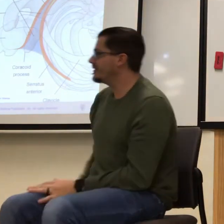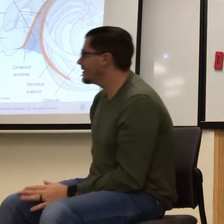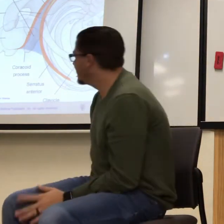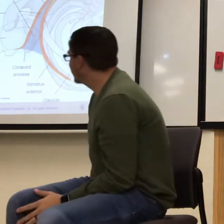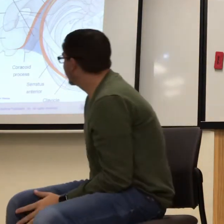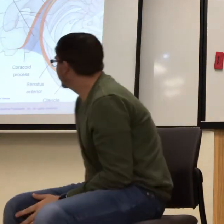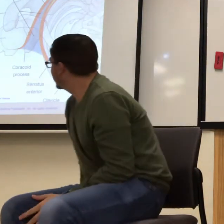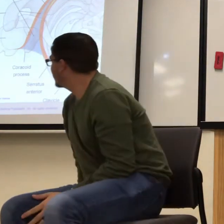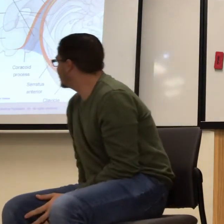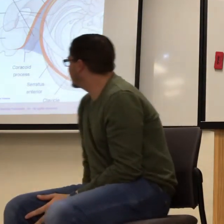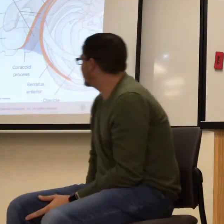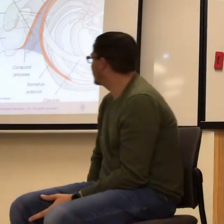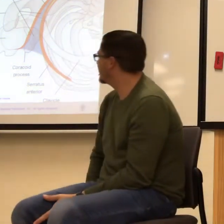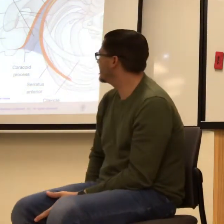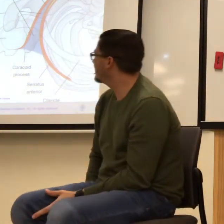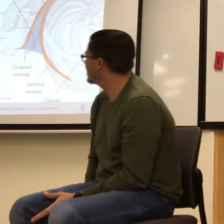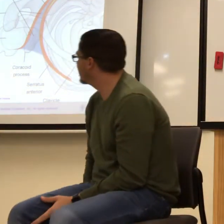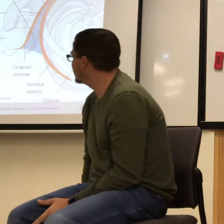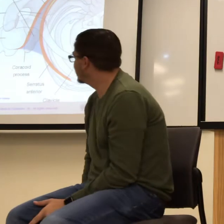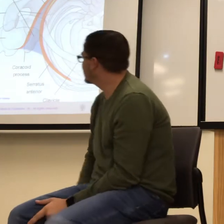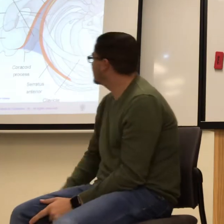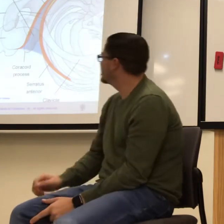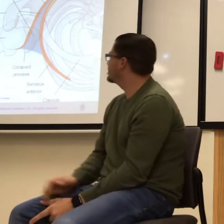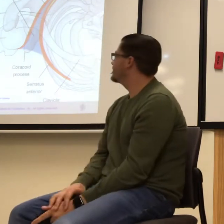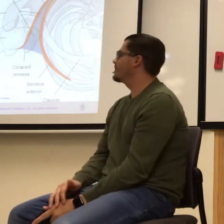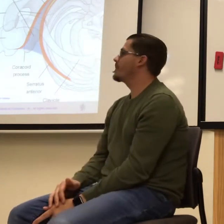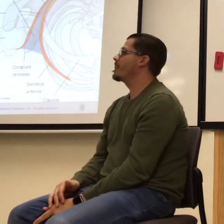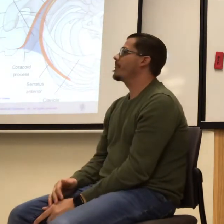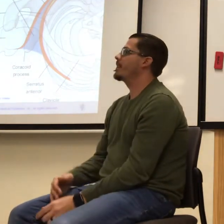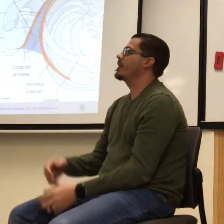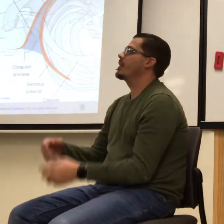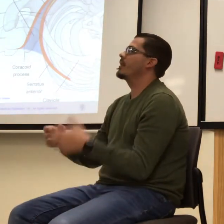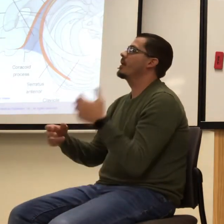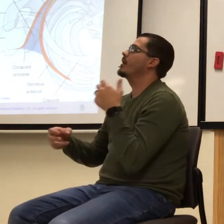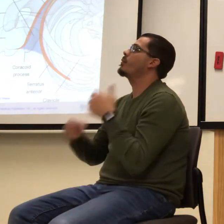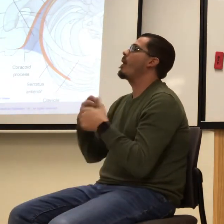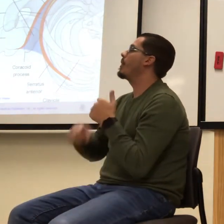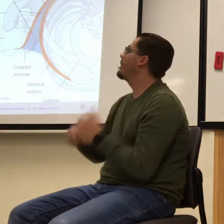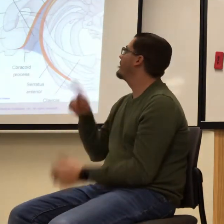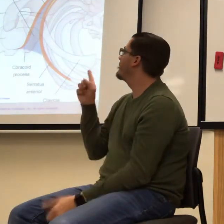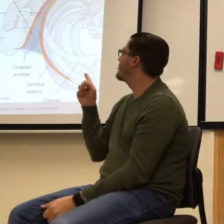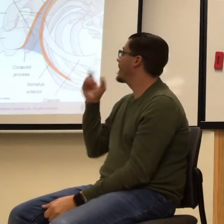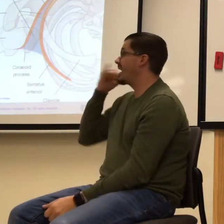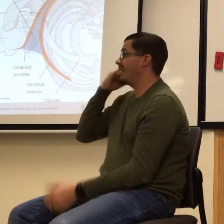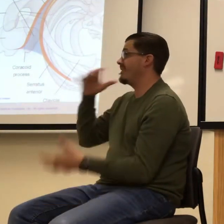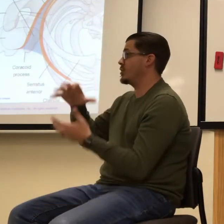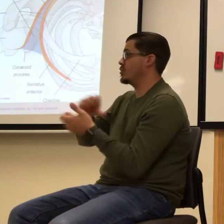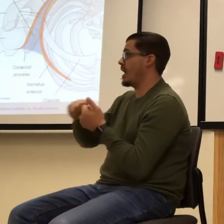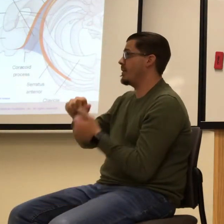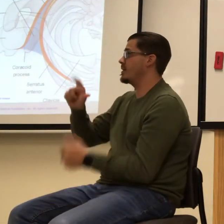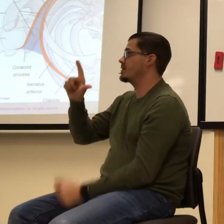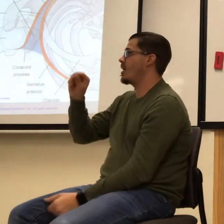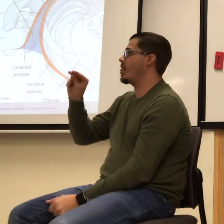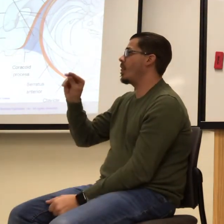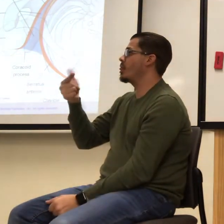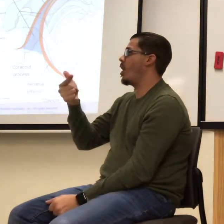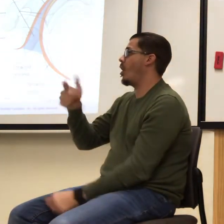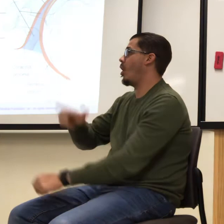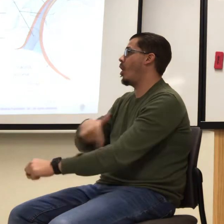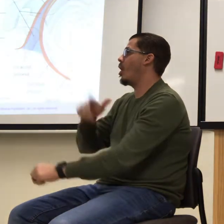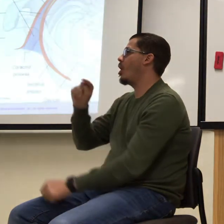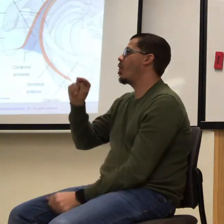know that. There's a picture of it right there. The problem we have is if you damage the long thoracic